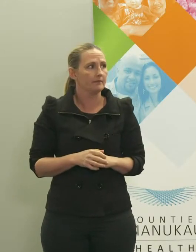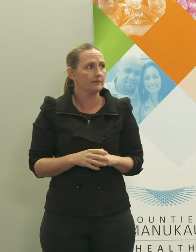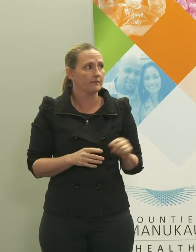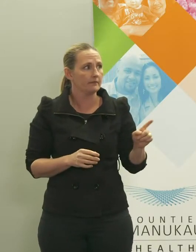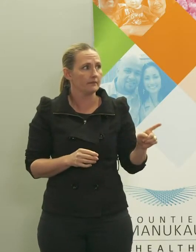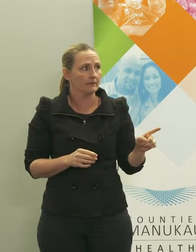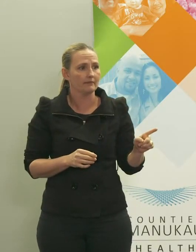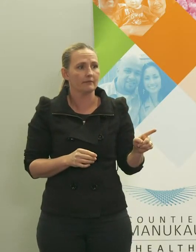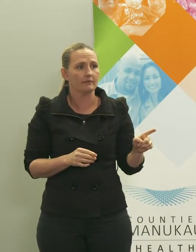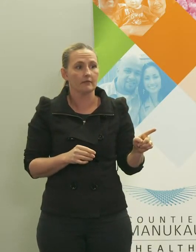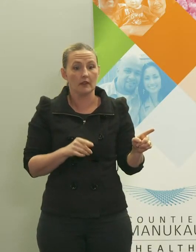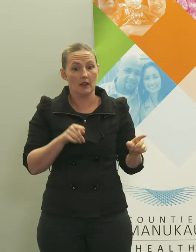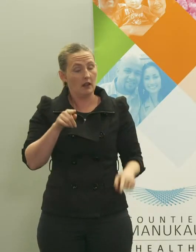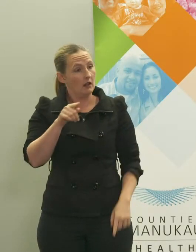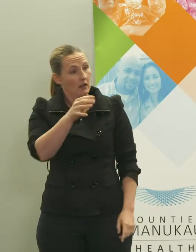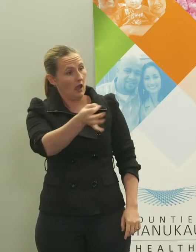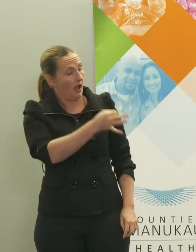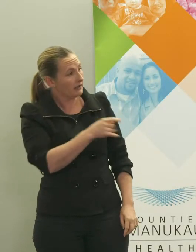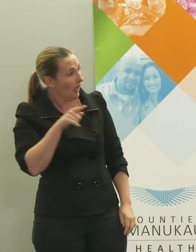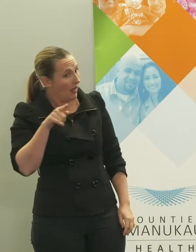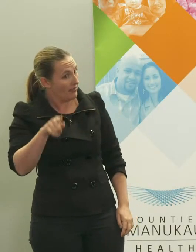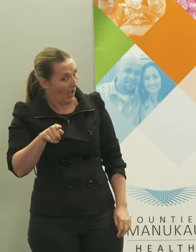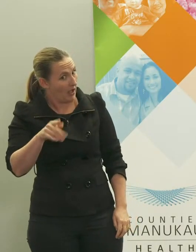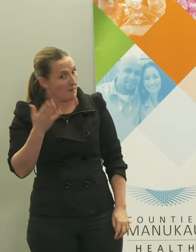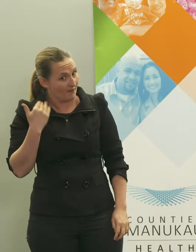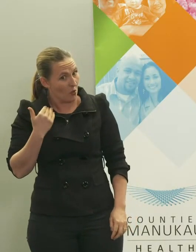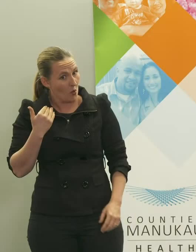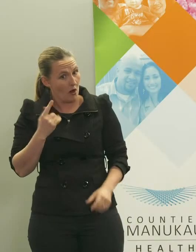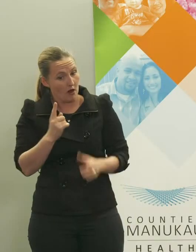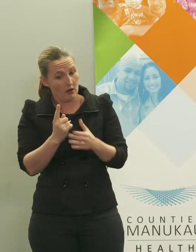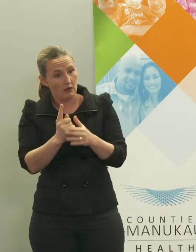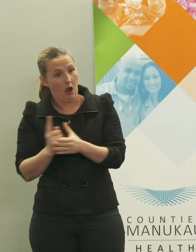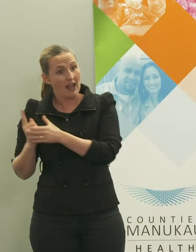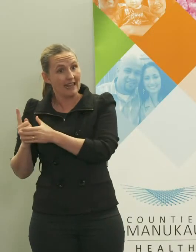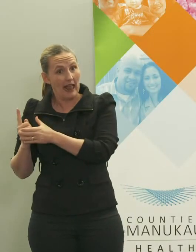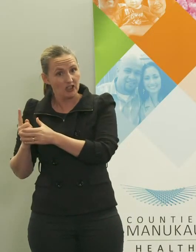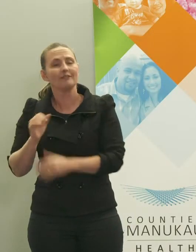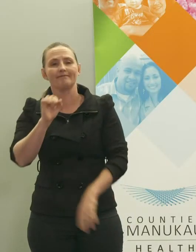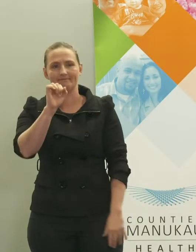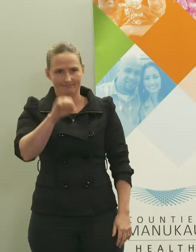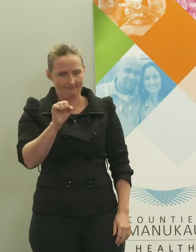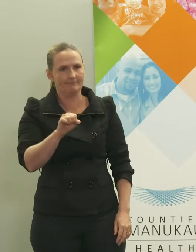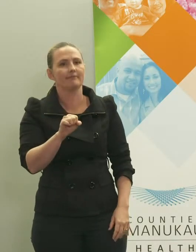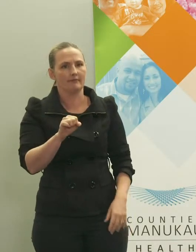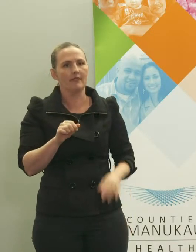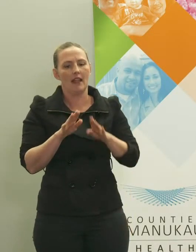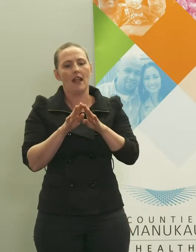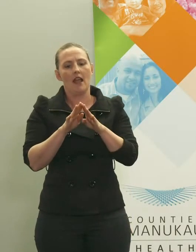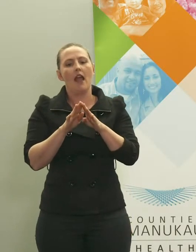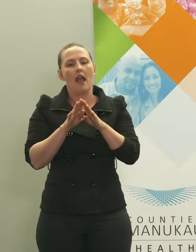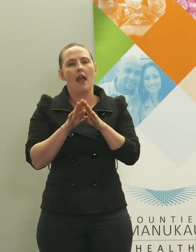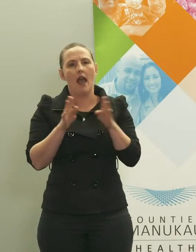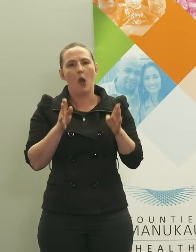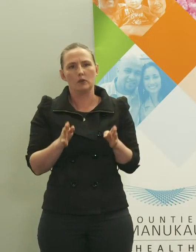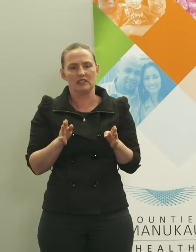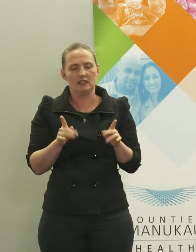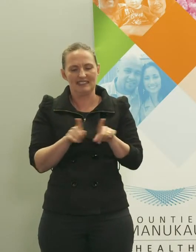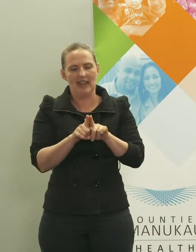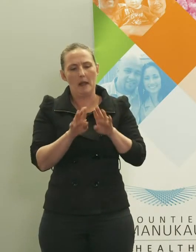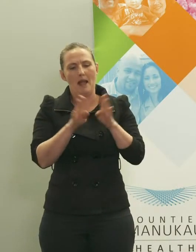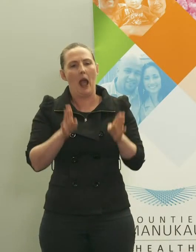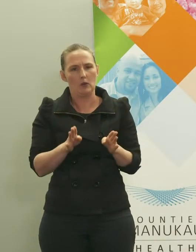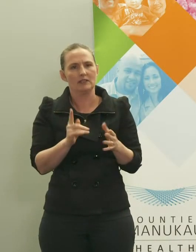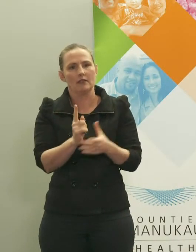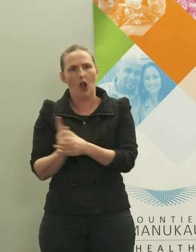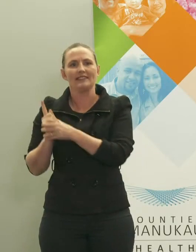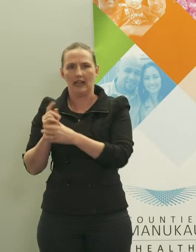a household member, they would have been in isolation. Are you able to give us some sort of breakdown on the number of these positive